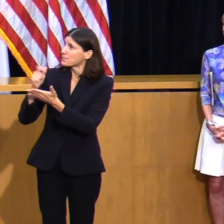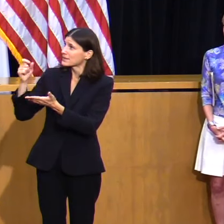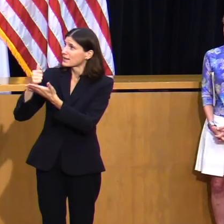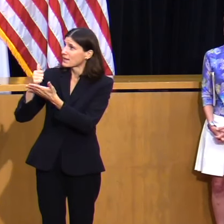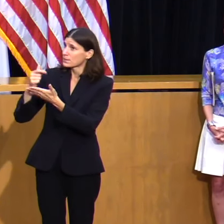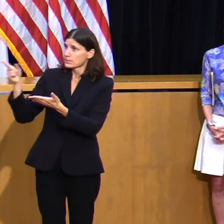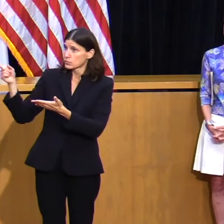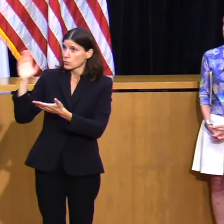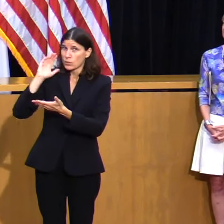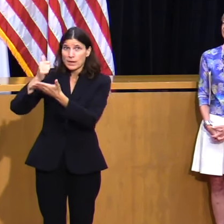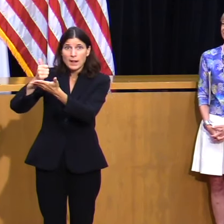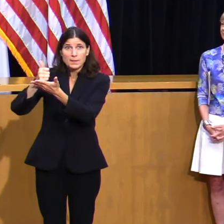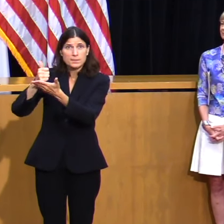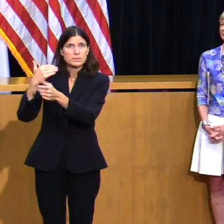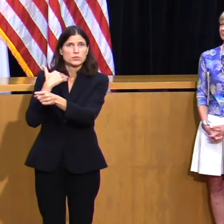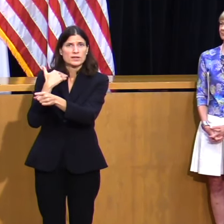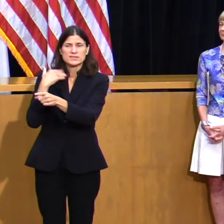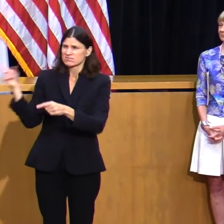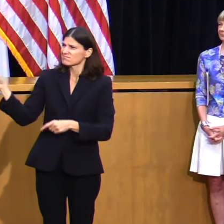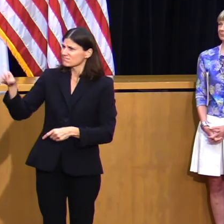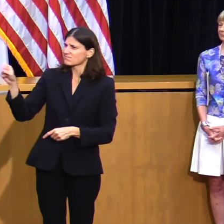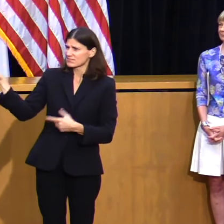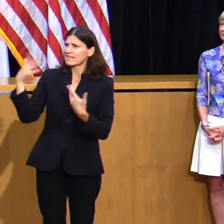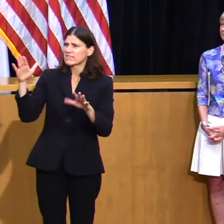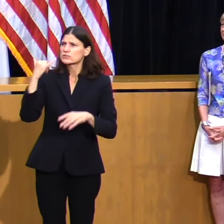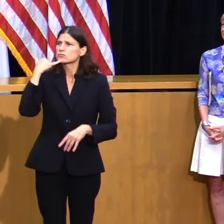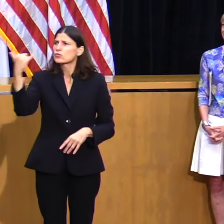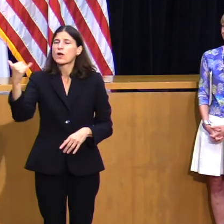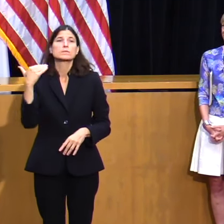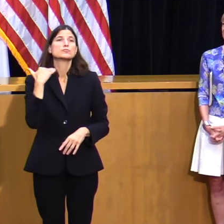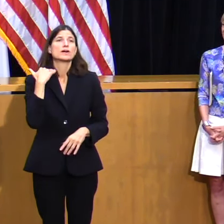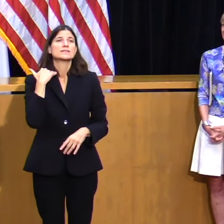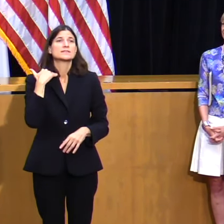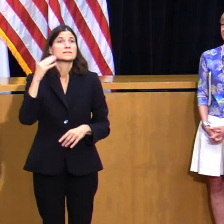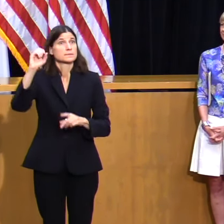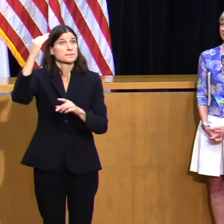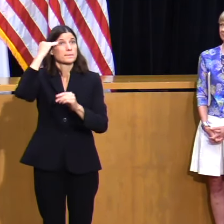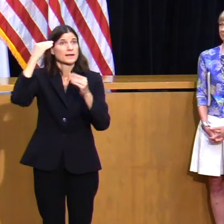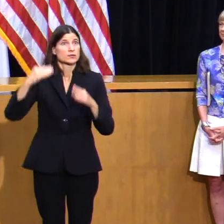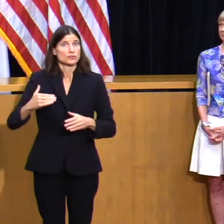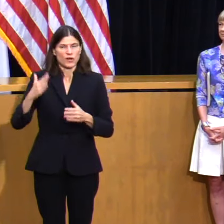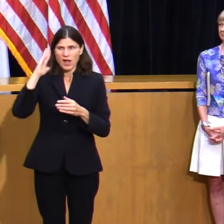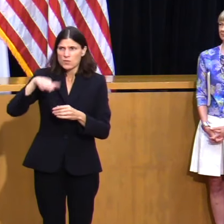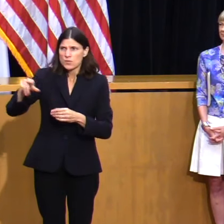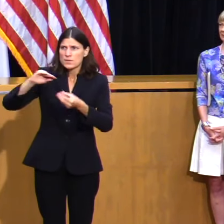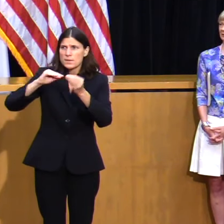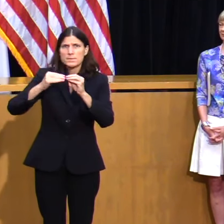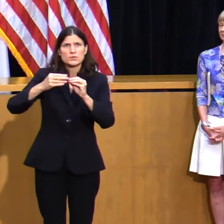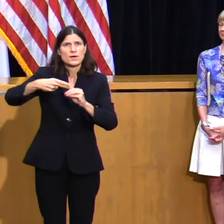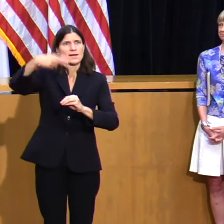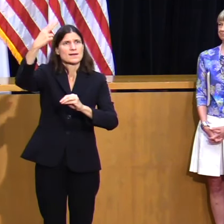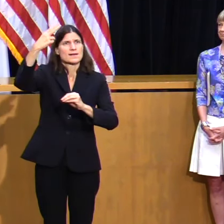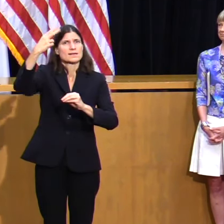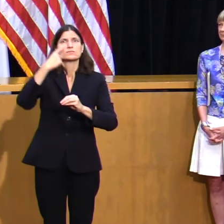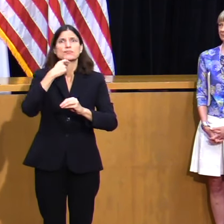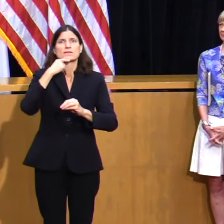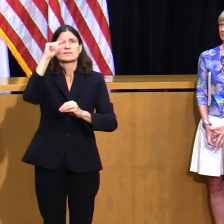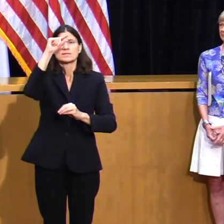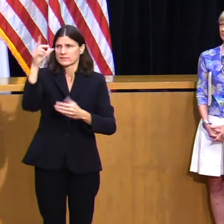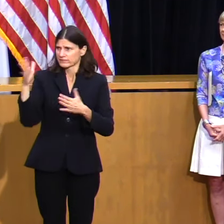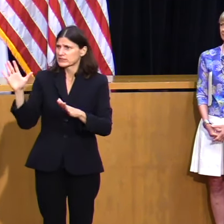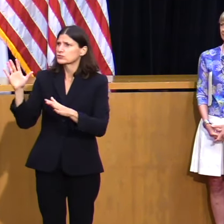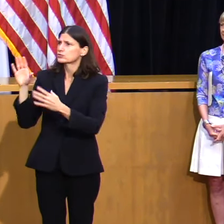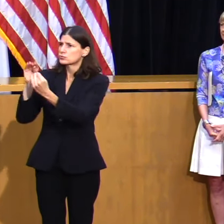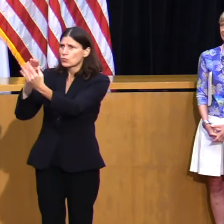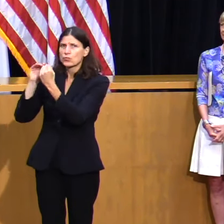Tom Turco, our Secretary of Public Safety, has talked to the police chief. We're going to be very helpful to Brockton in dealing with some of their issues around parties generally, which the mayor has